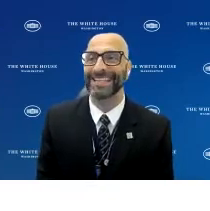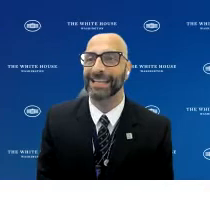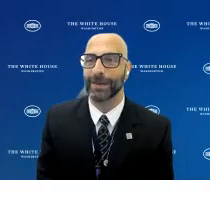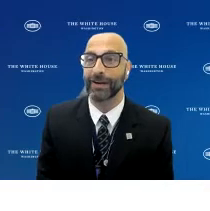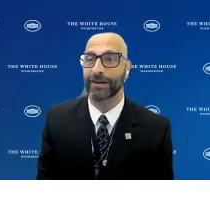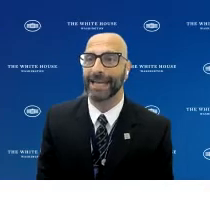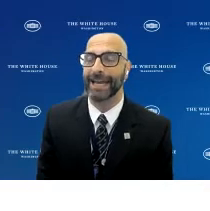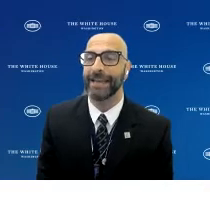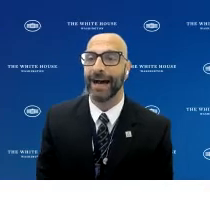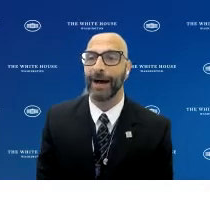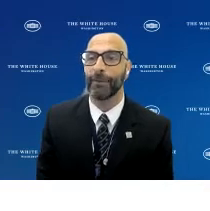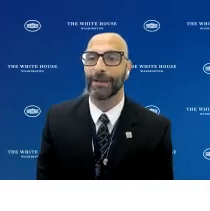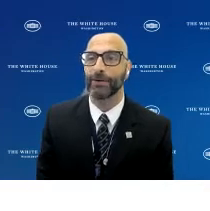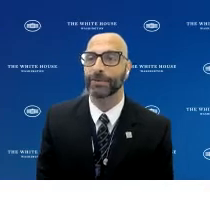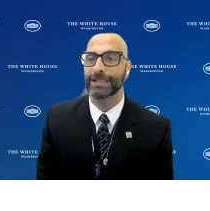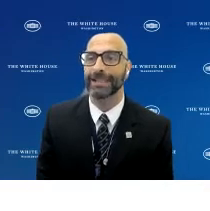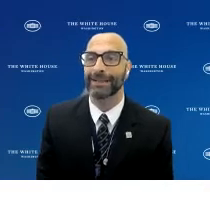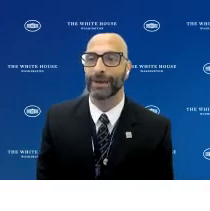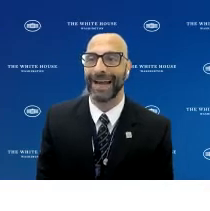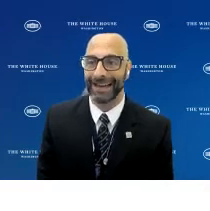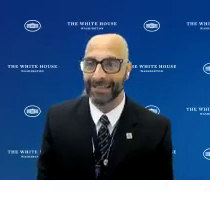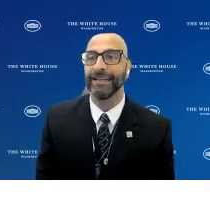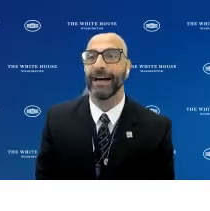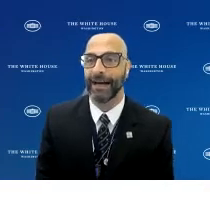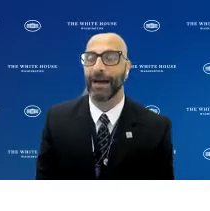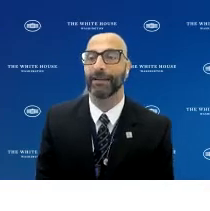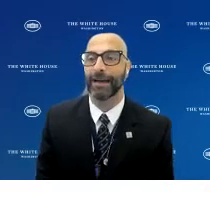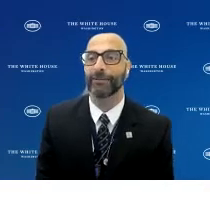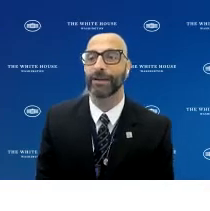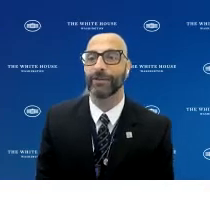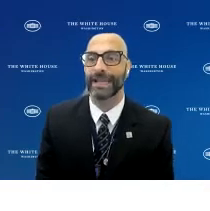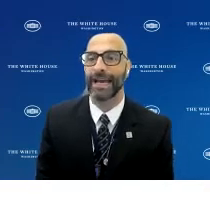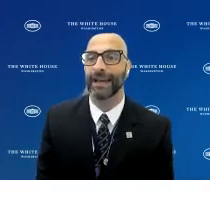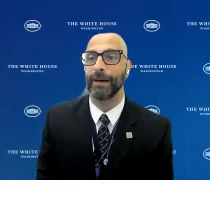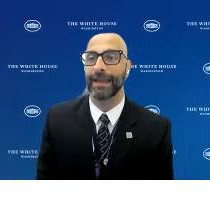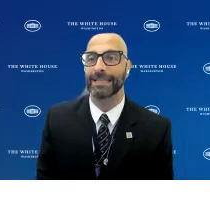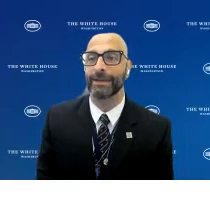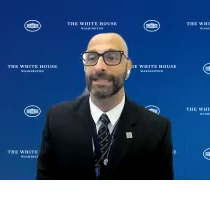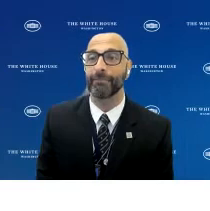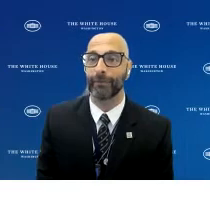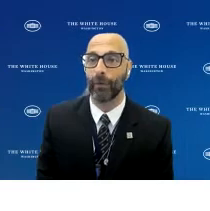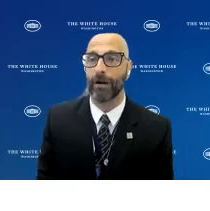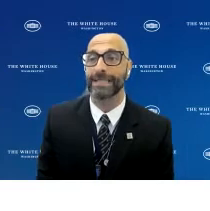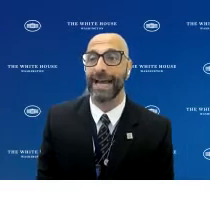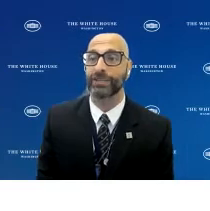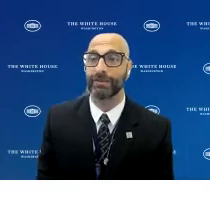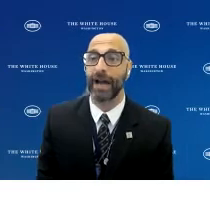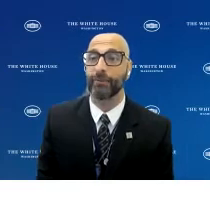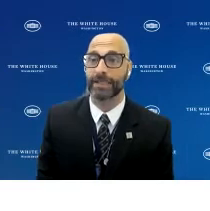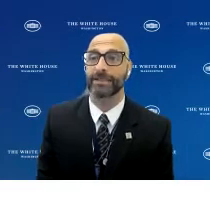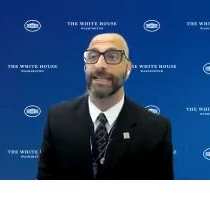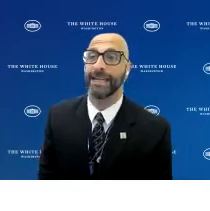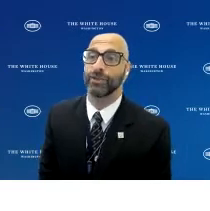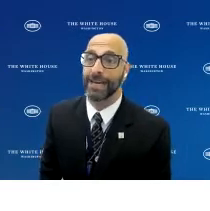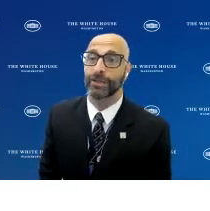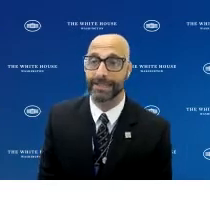of the important things that you hear is that we don't just listen, we act. A lot of what you said that has been said before has